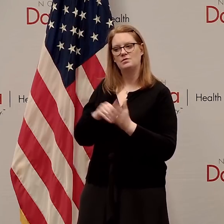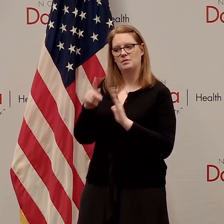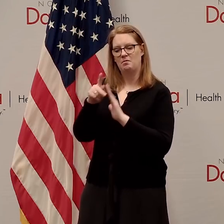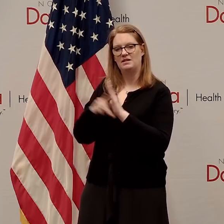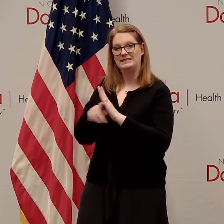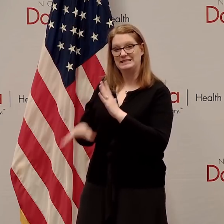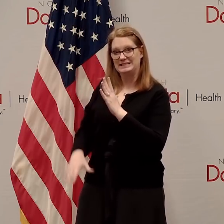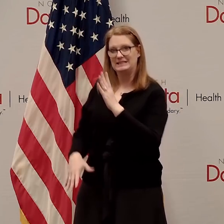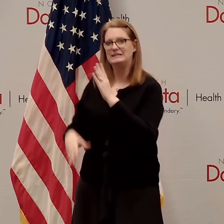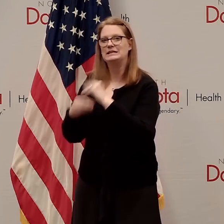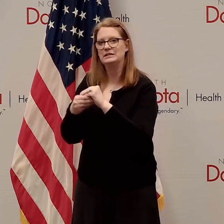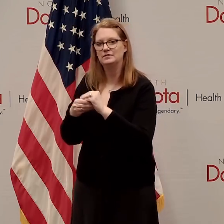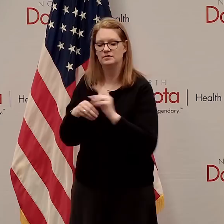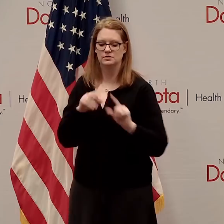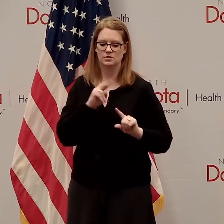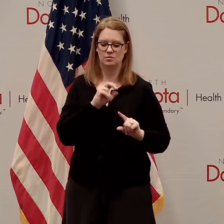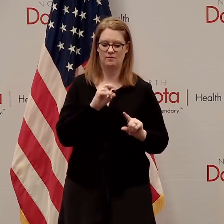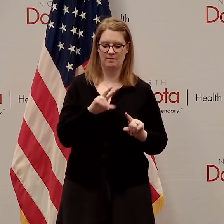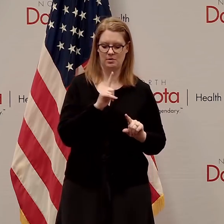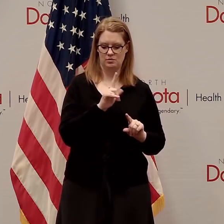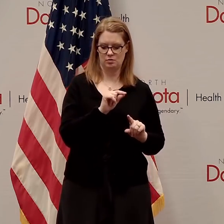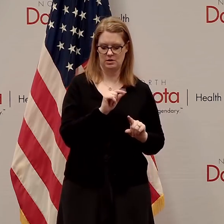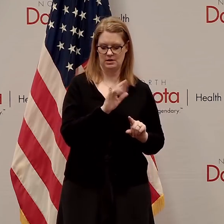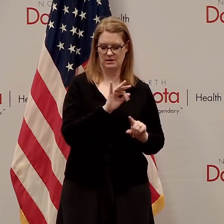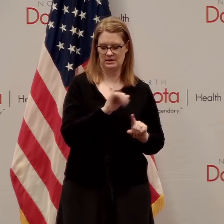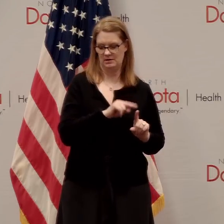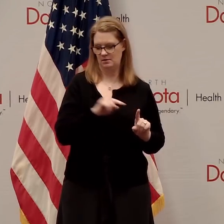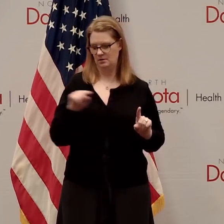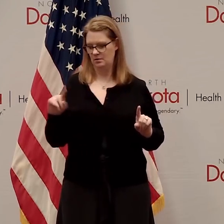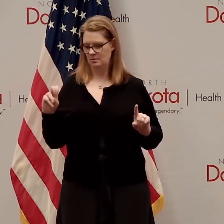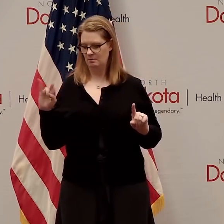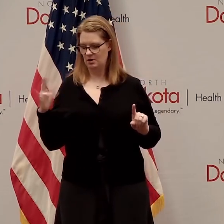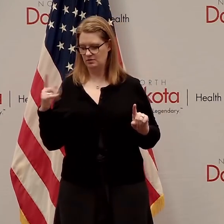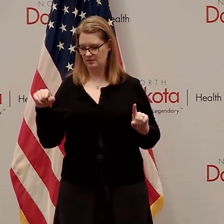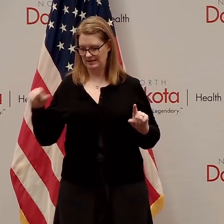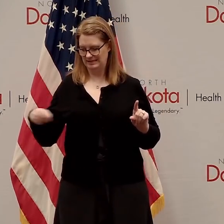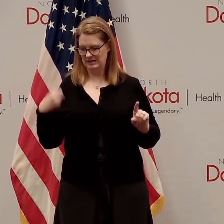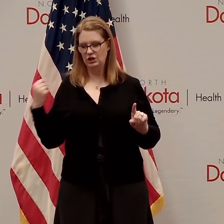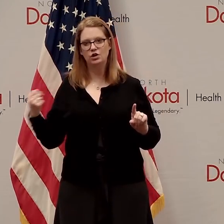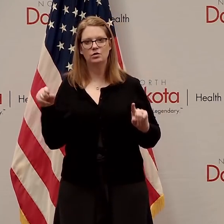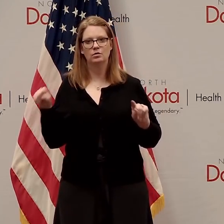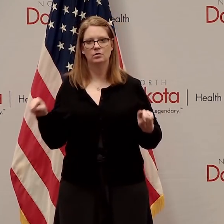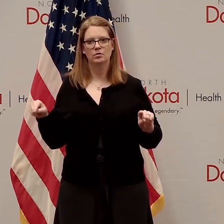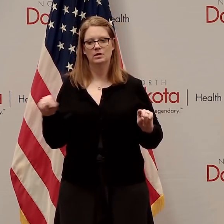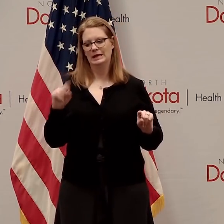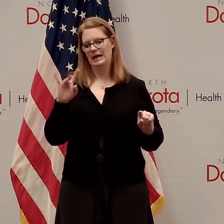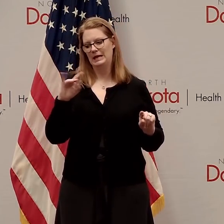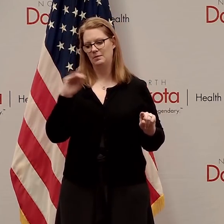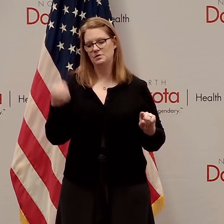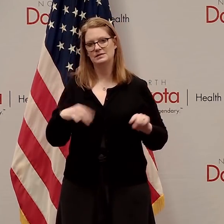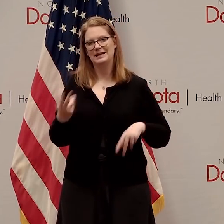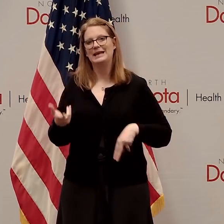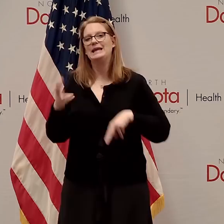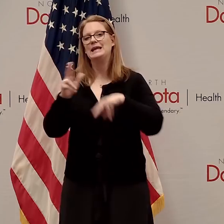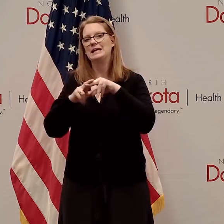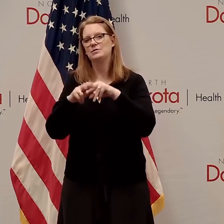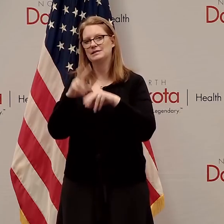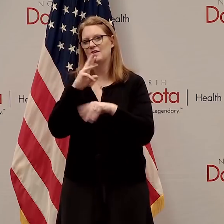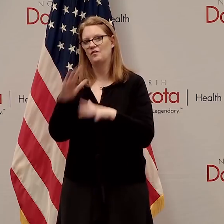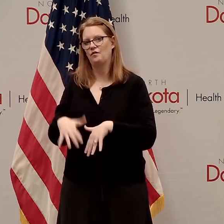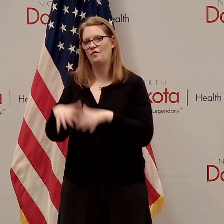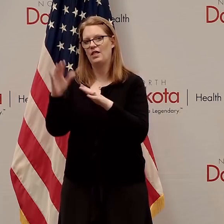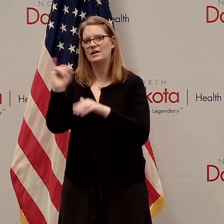policies between November 2019 and March of this year, and that represented an 18% increase. The number